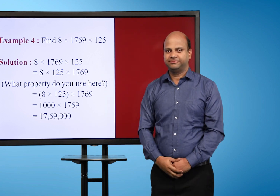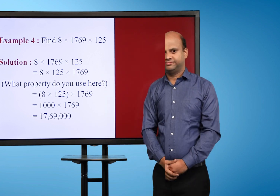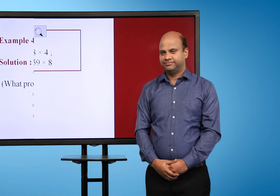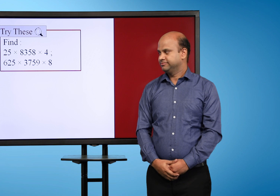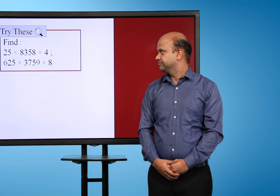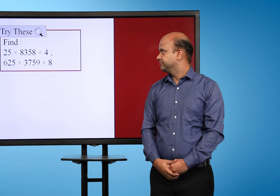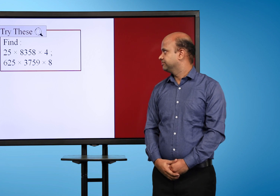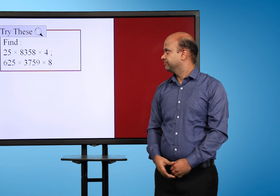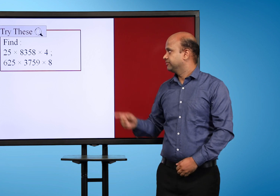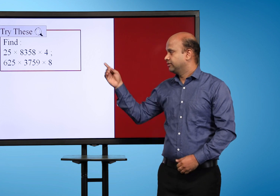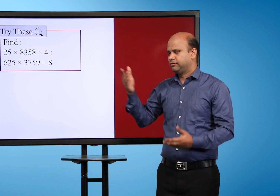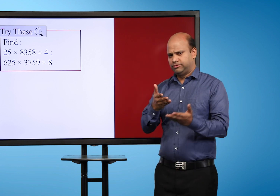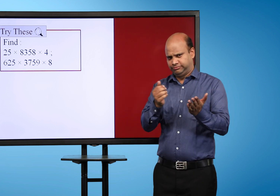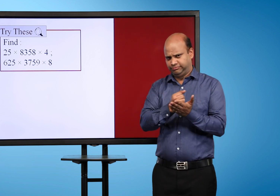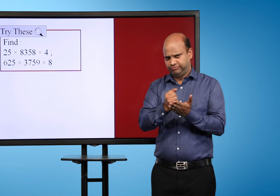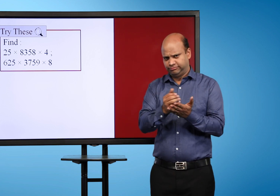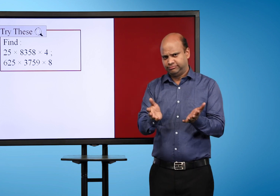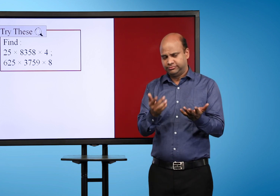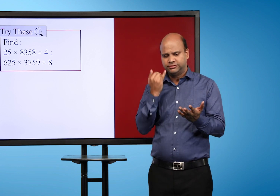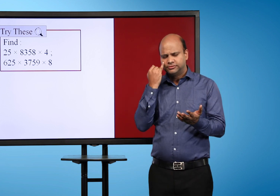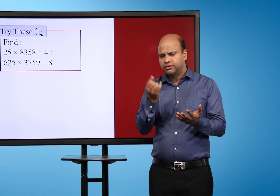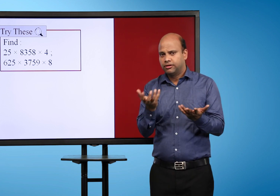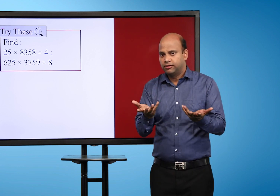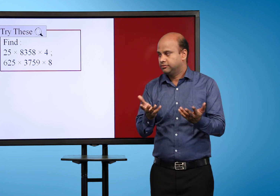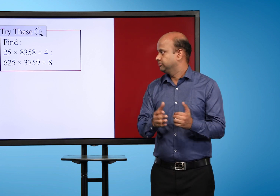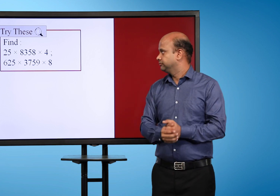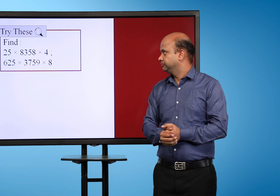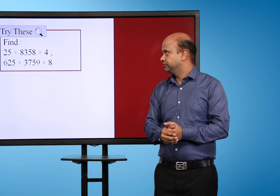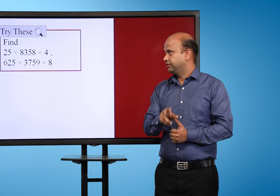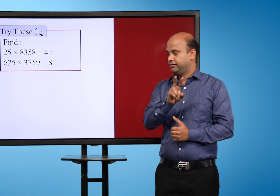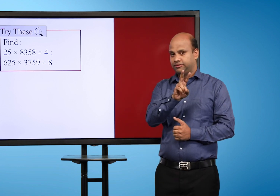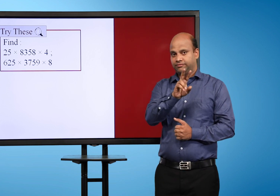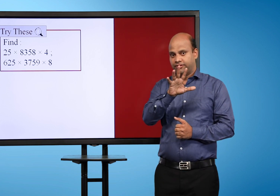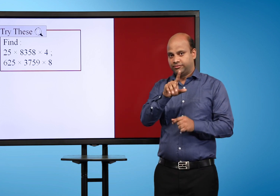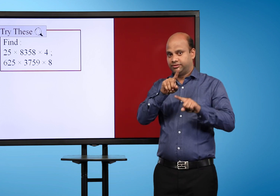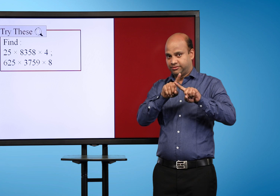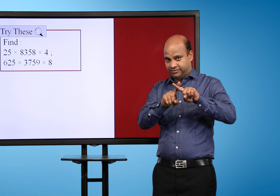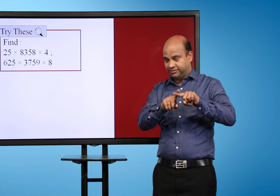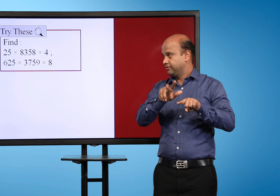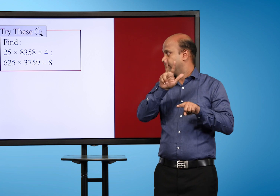17,69,000. Try these. Find 25 multiplied by